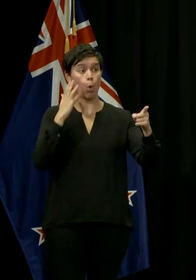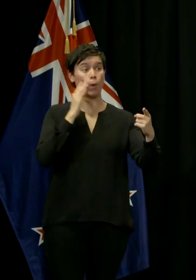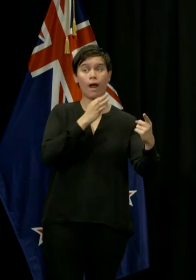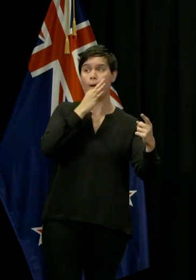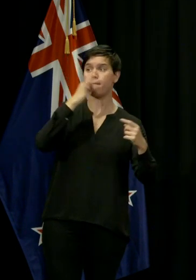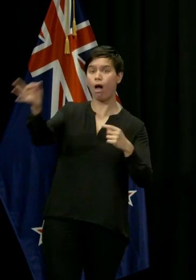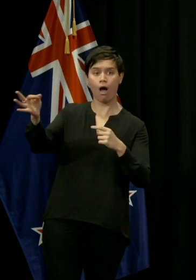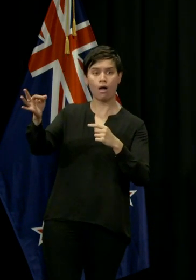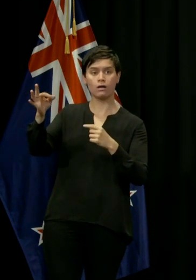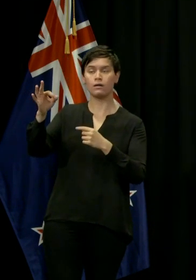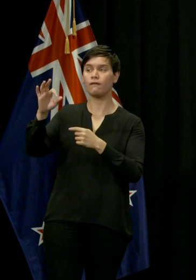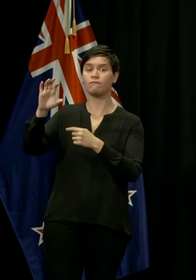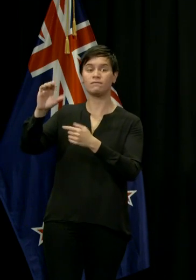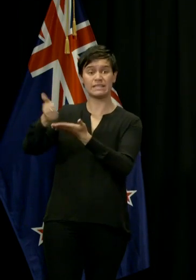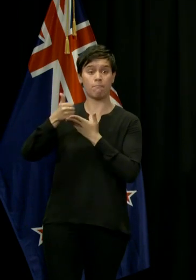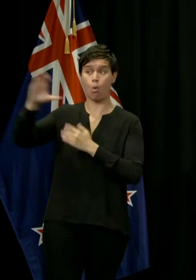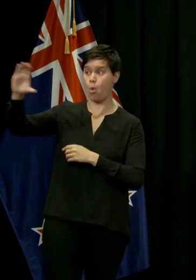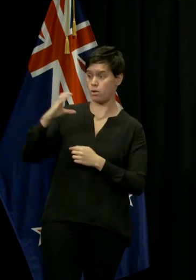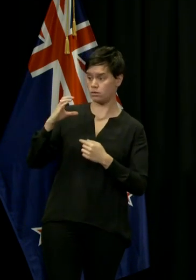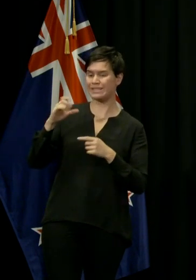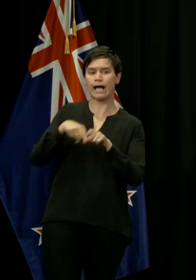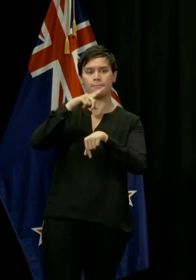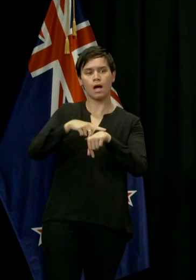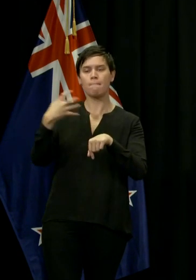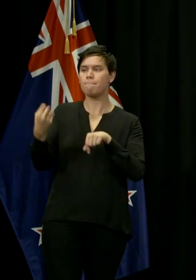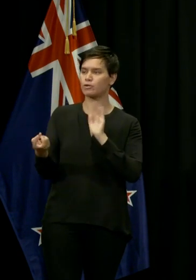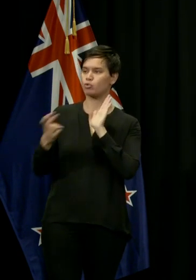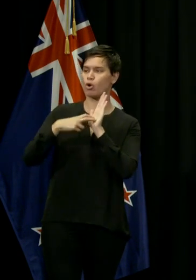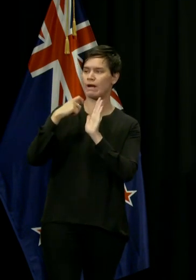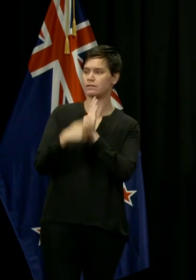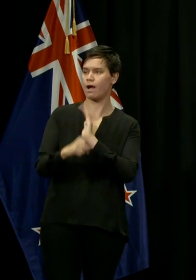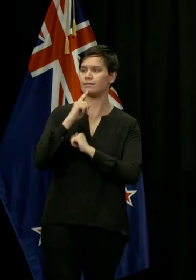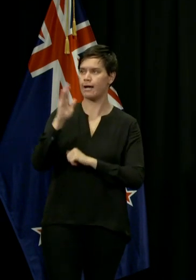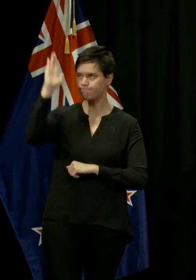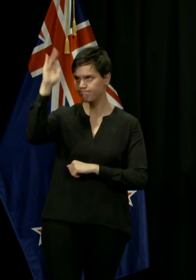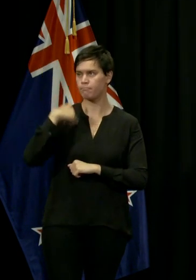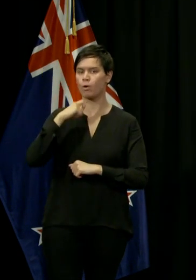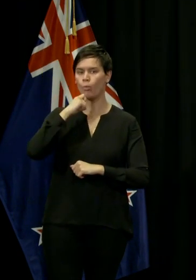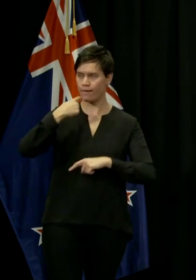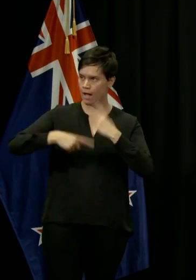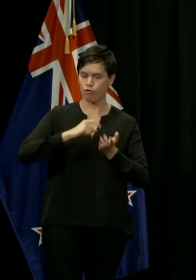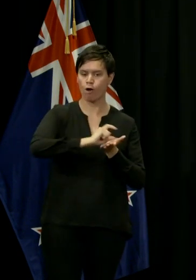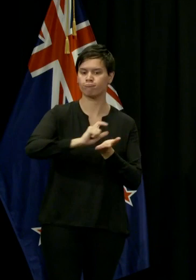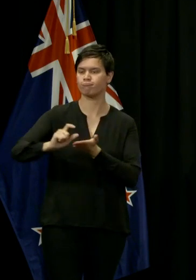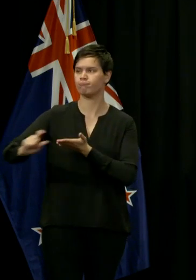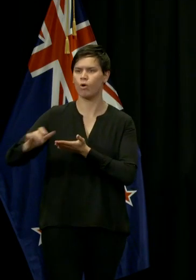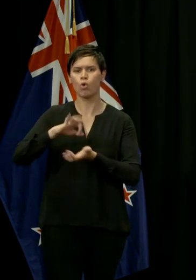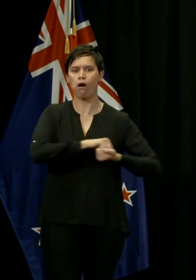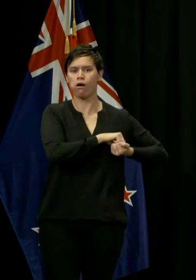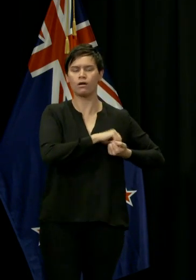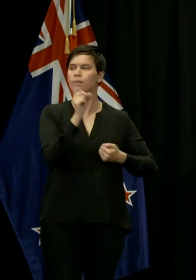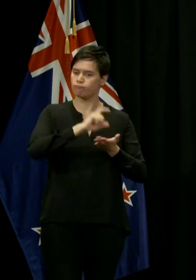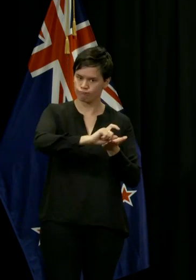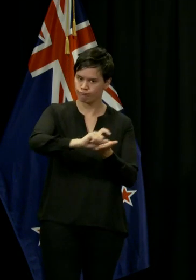And again, I have faith in New Zealand businesses. Most New Zealand businesses think of their workers as family, and they're going to look after them through this period.